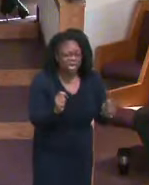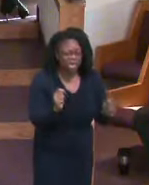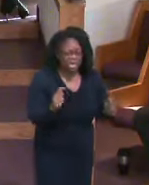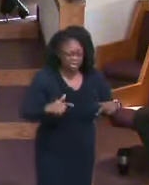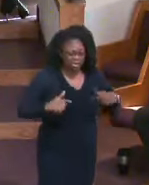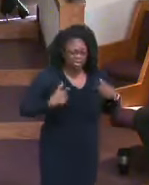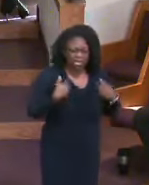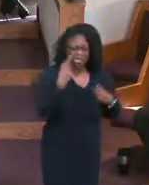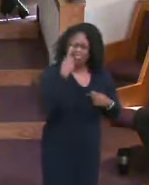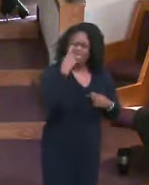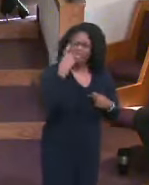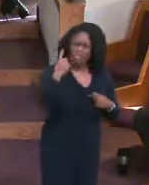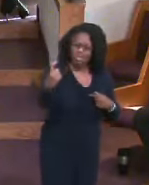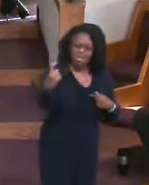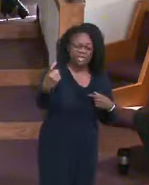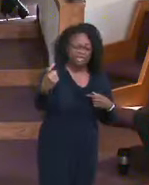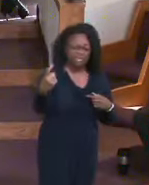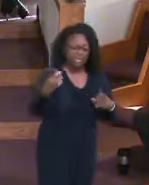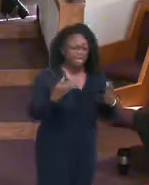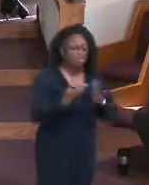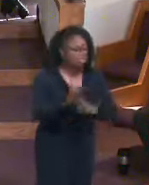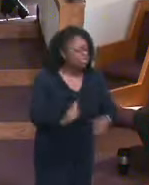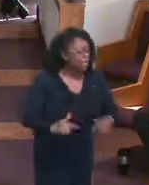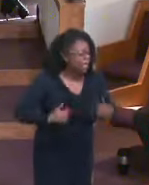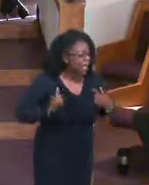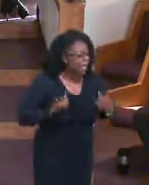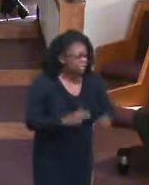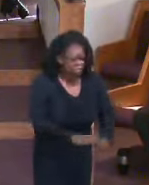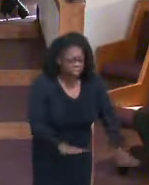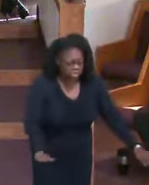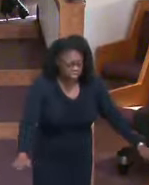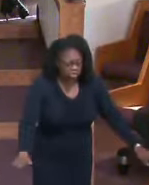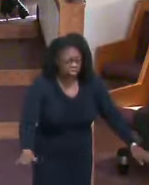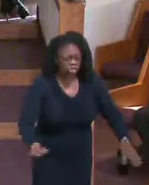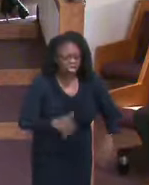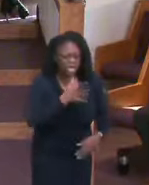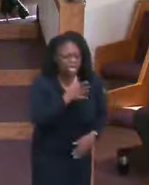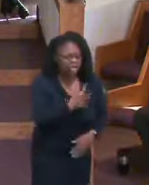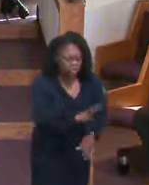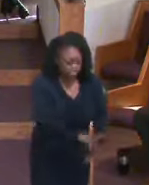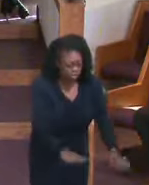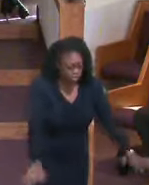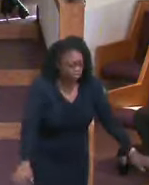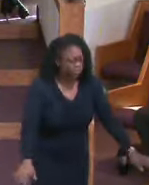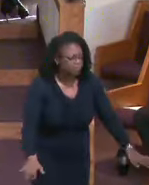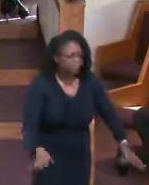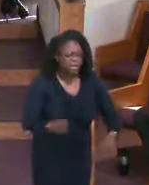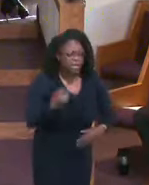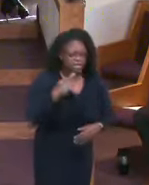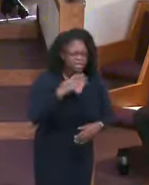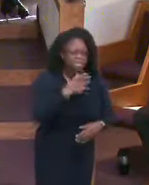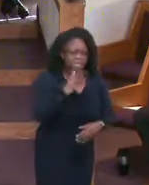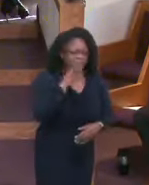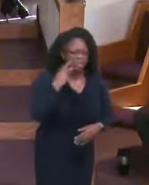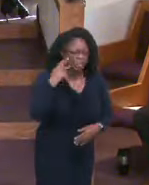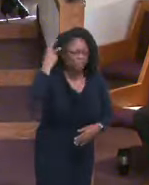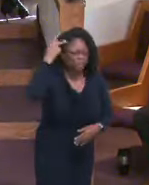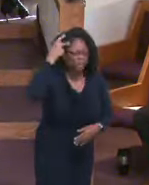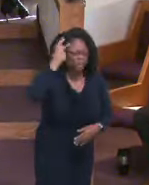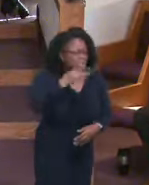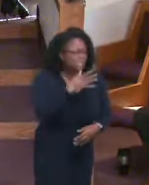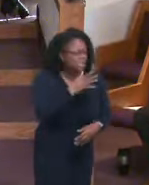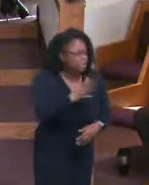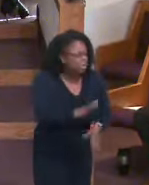dreams vicariously through the lives of their children and grandchildren. These parents and grandparents don't allow